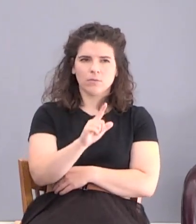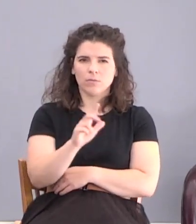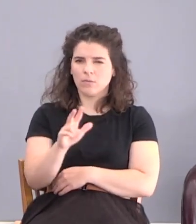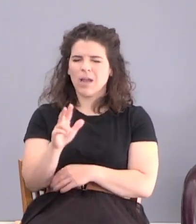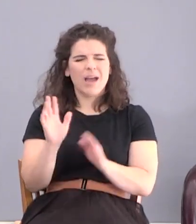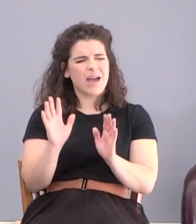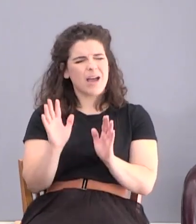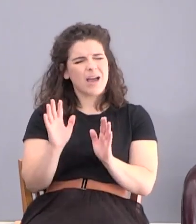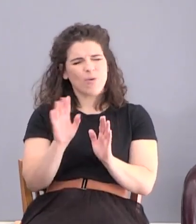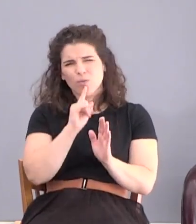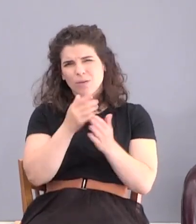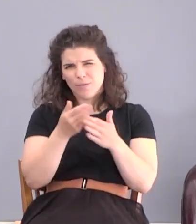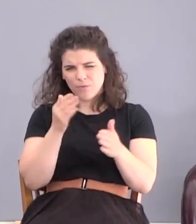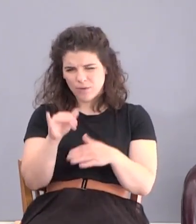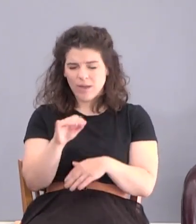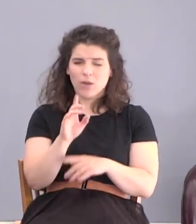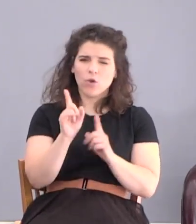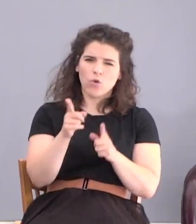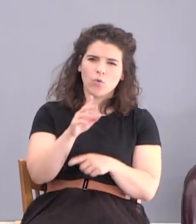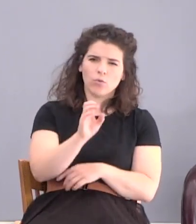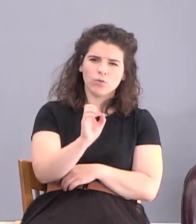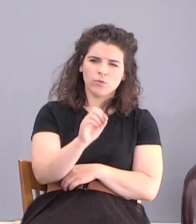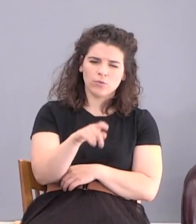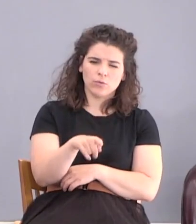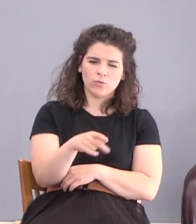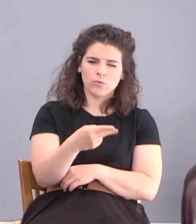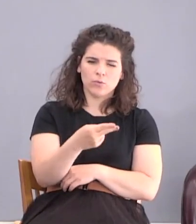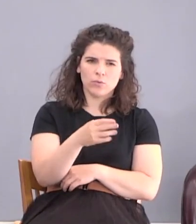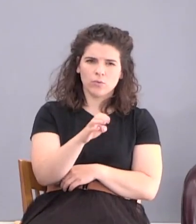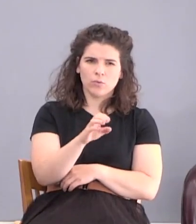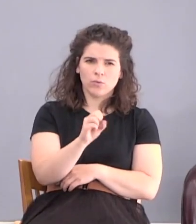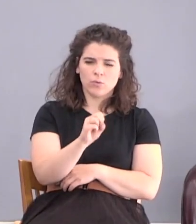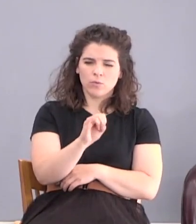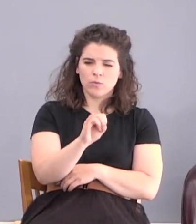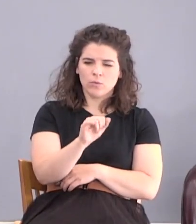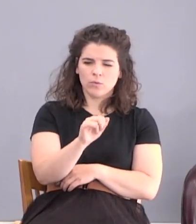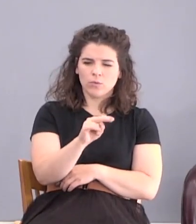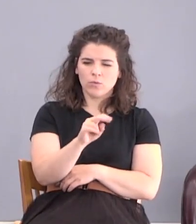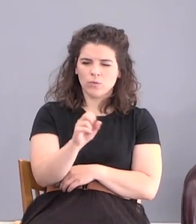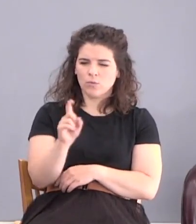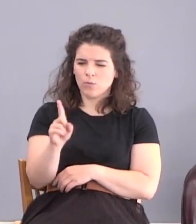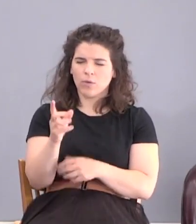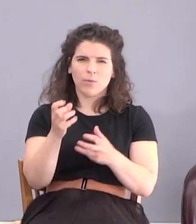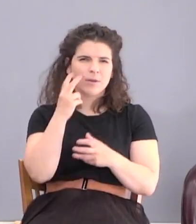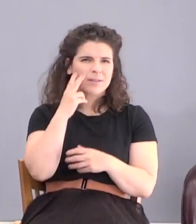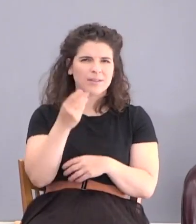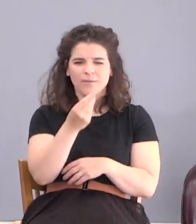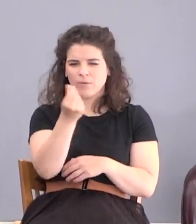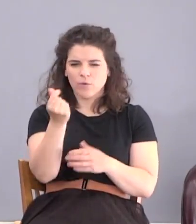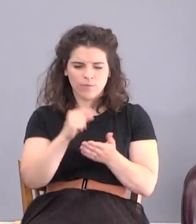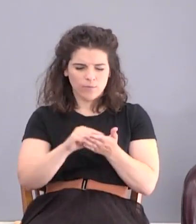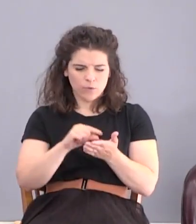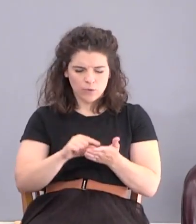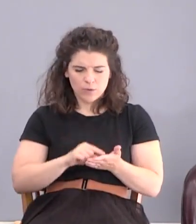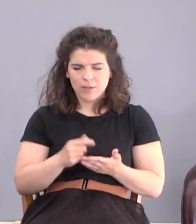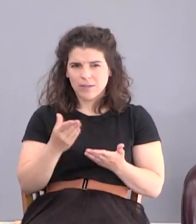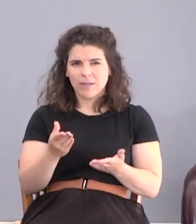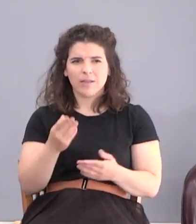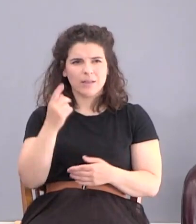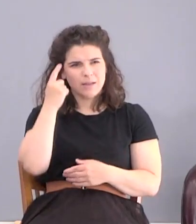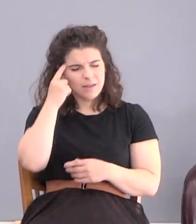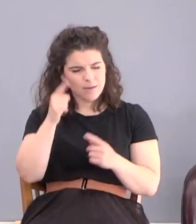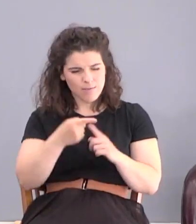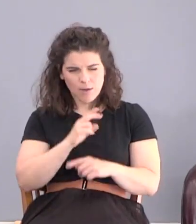Actually, before you get Colossians 3, turn to Ephesians 1. And I want to go to look at a few verses there. So when we think about us seeking